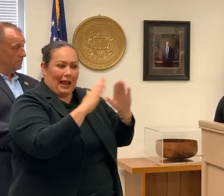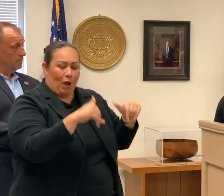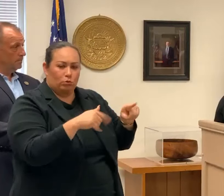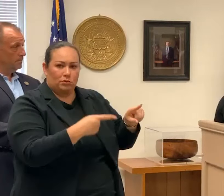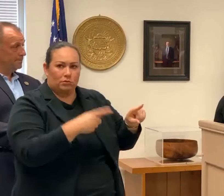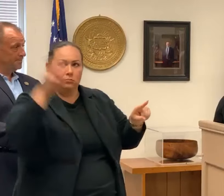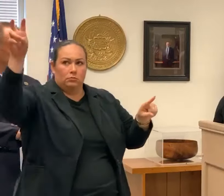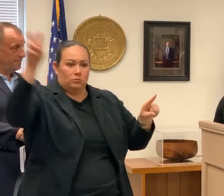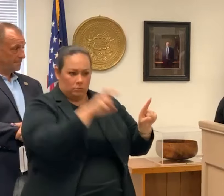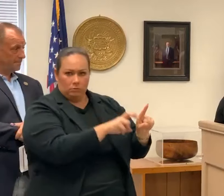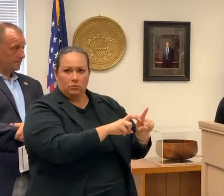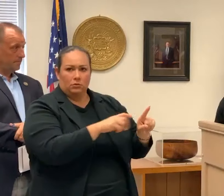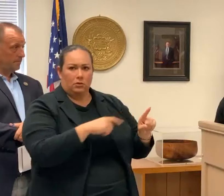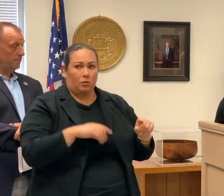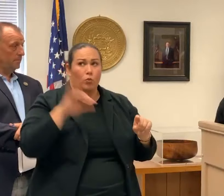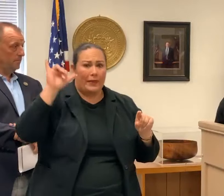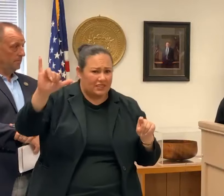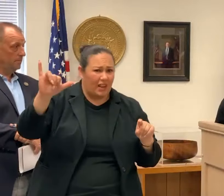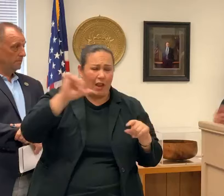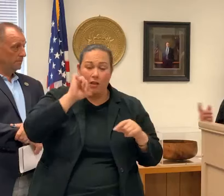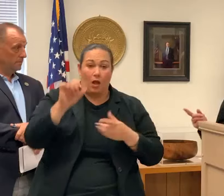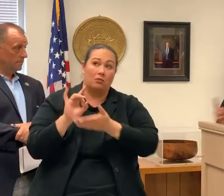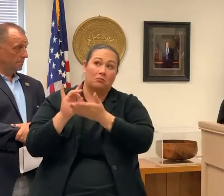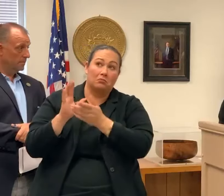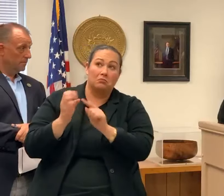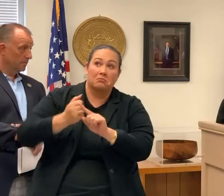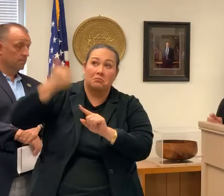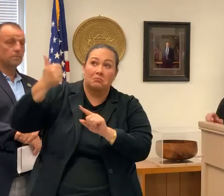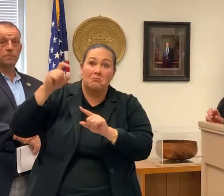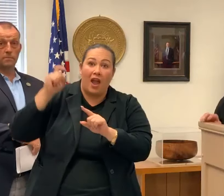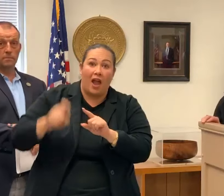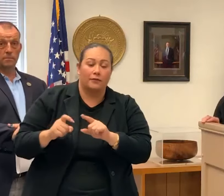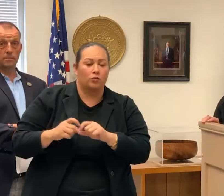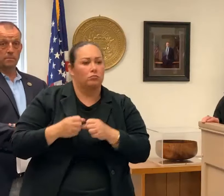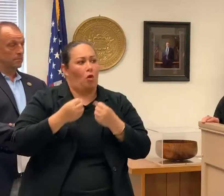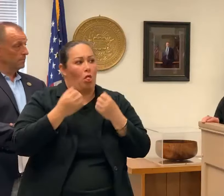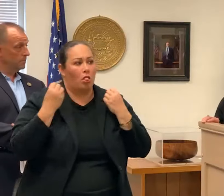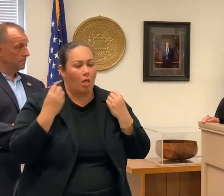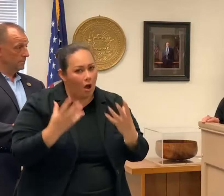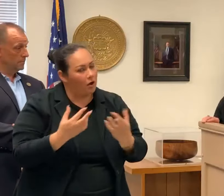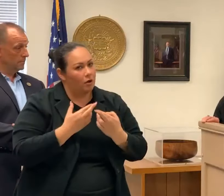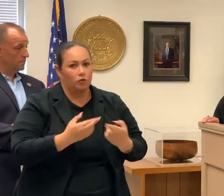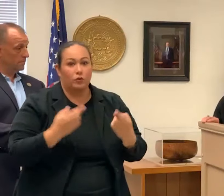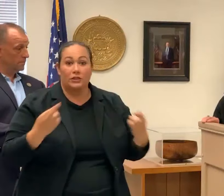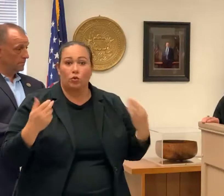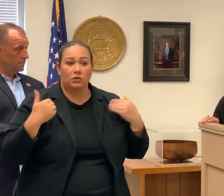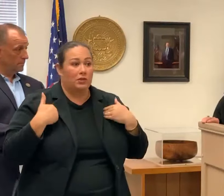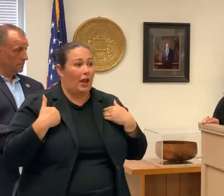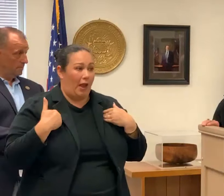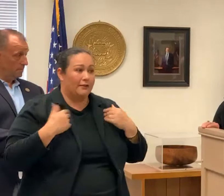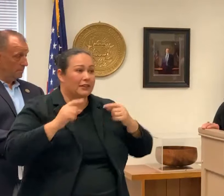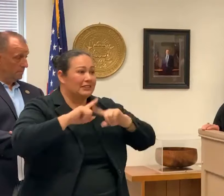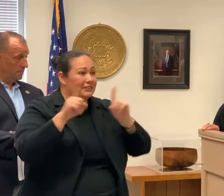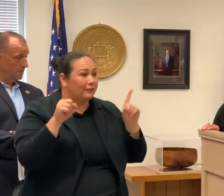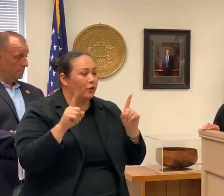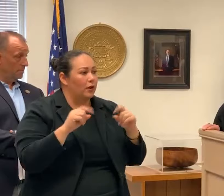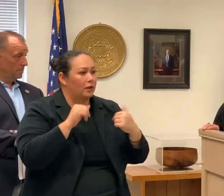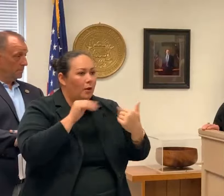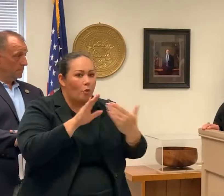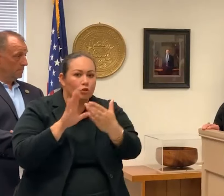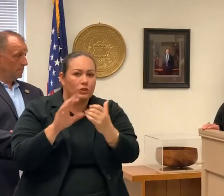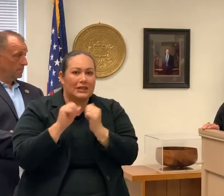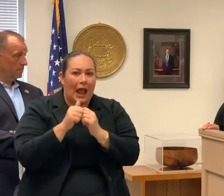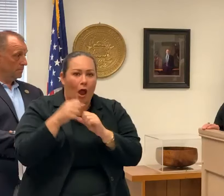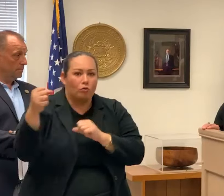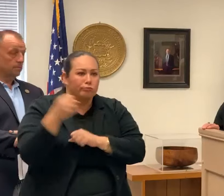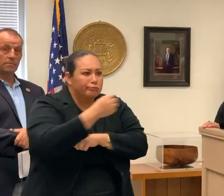in those hotels. We're not kicking people out. We have a lot of resources looking at different ways to put people into homes. But